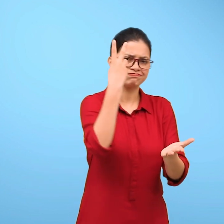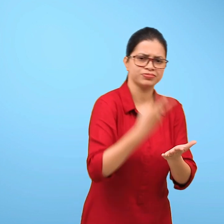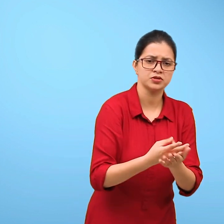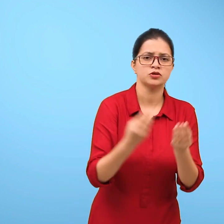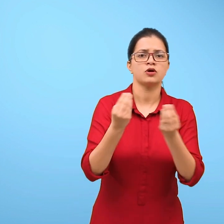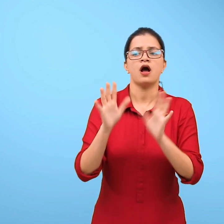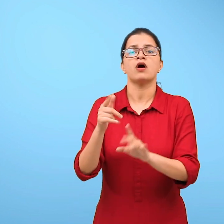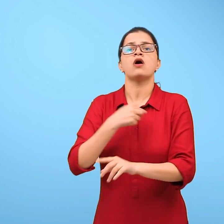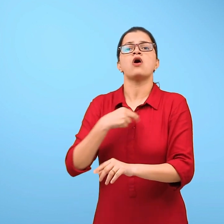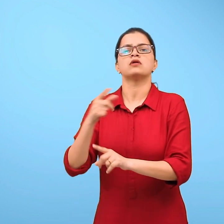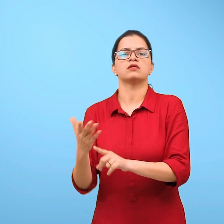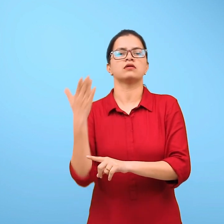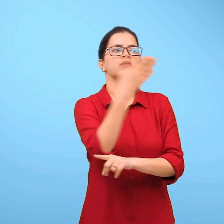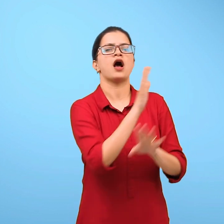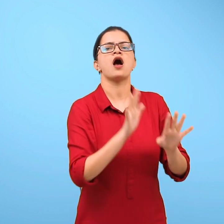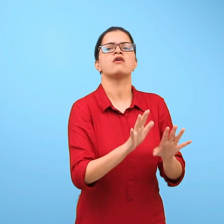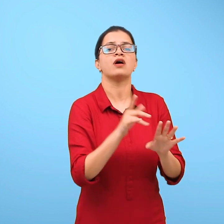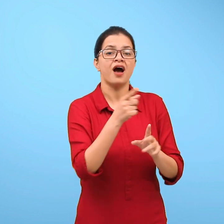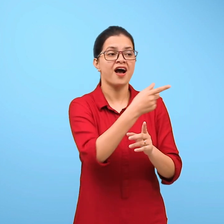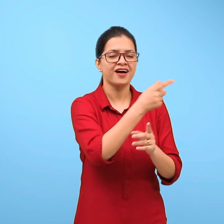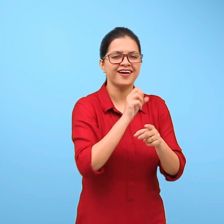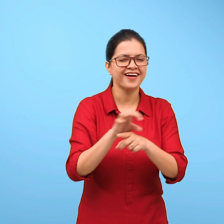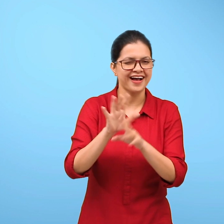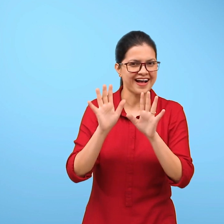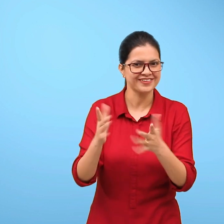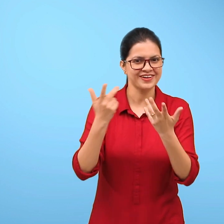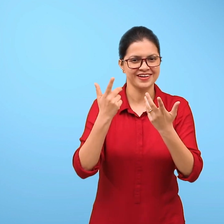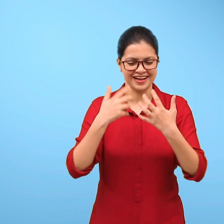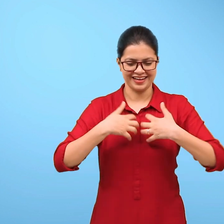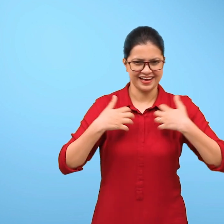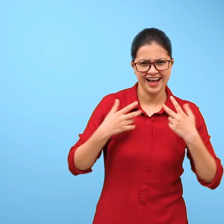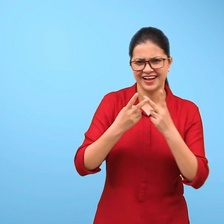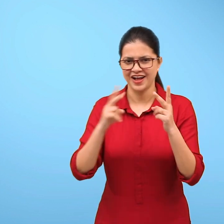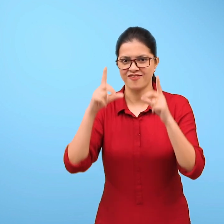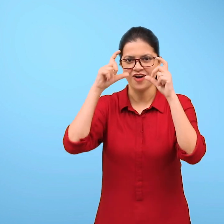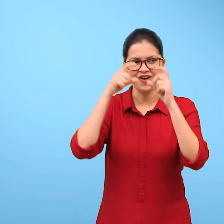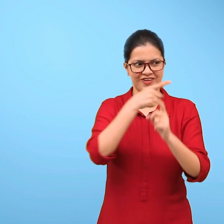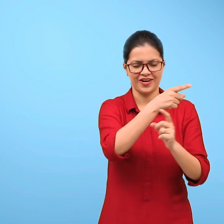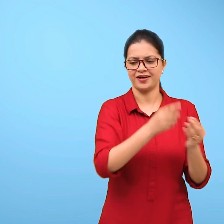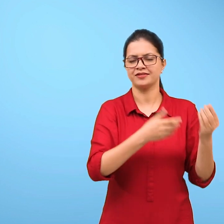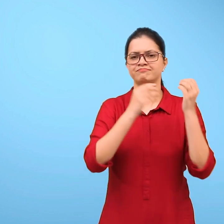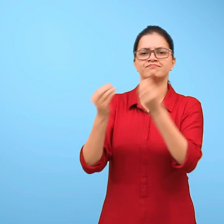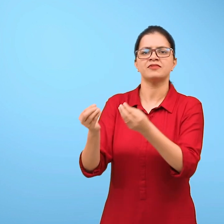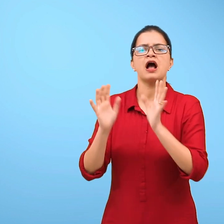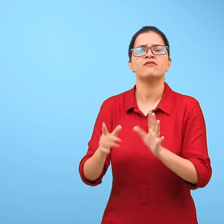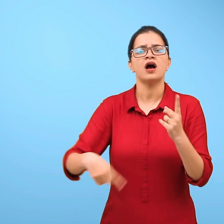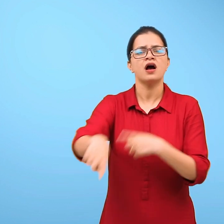doctors use these X-ray images to find out about any possible injuries that might have happened to the bones.